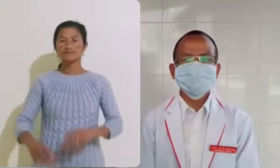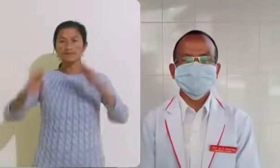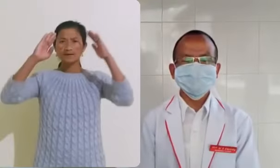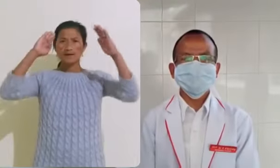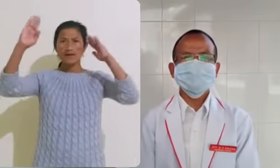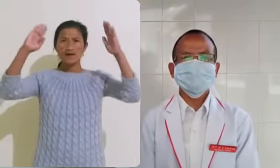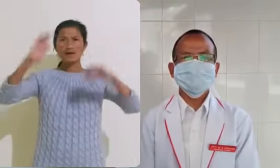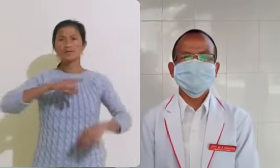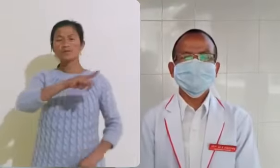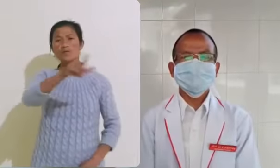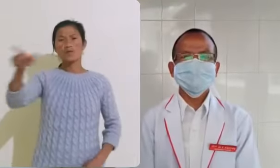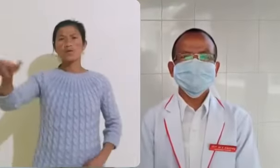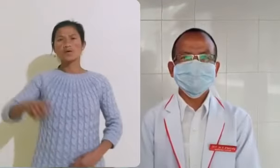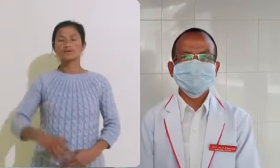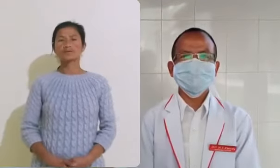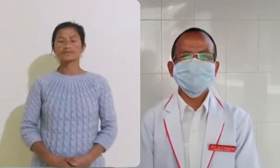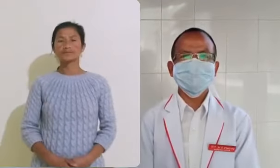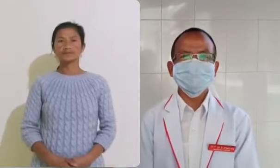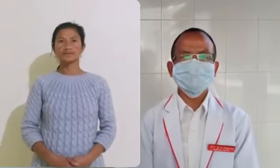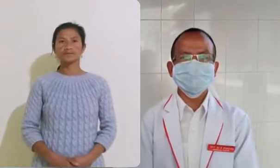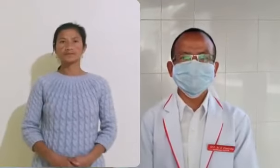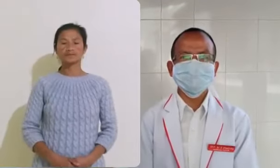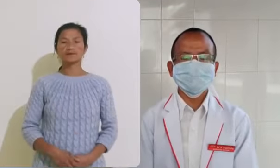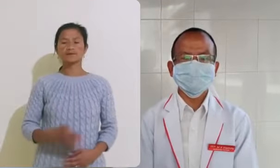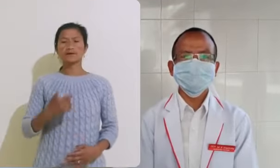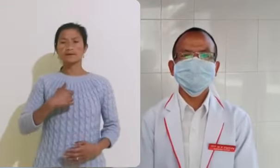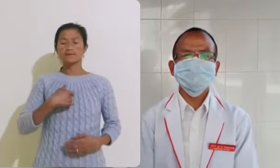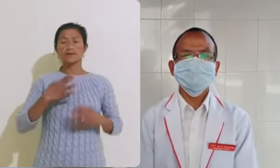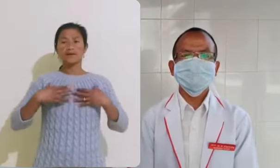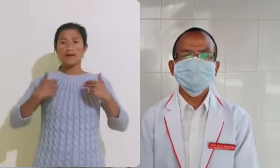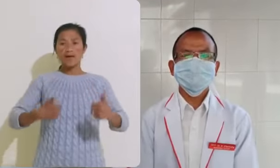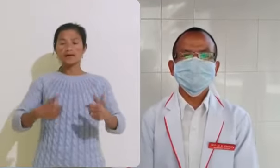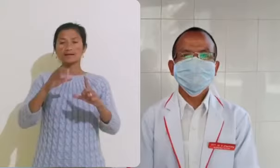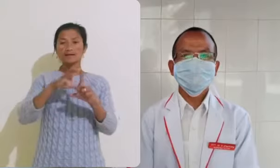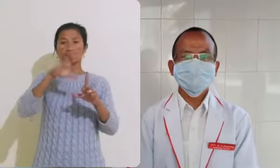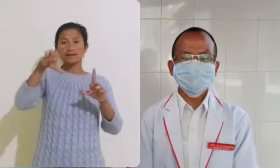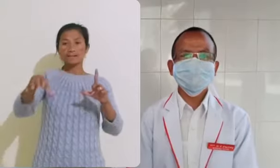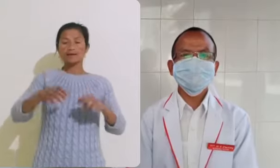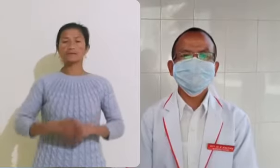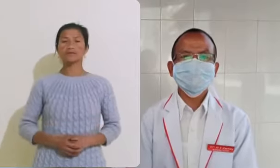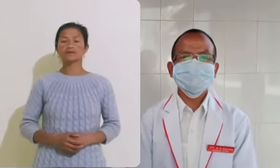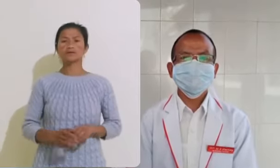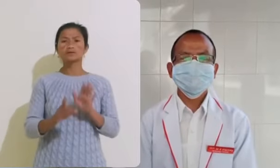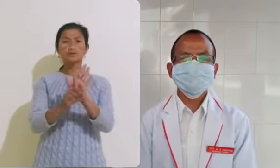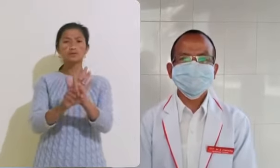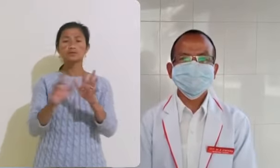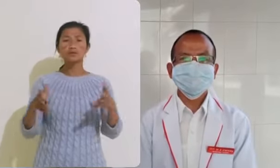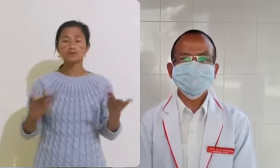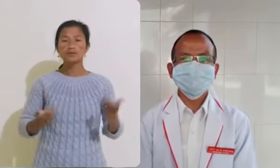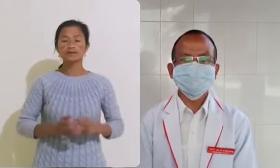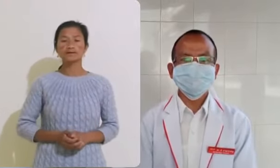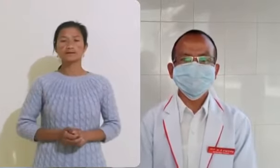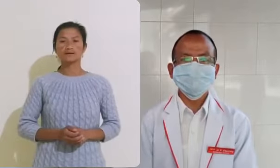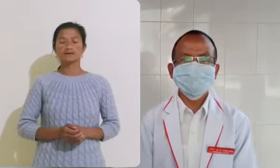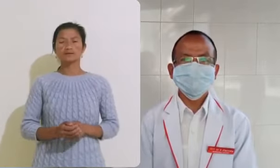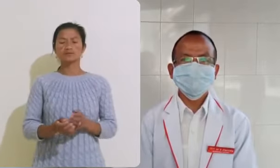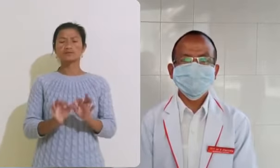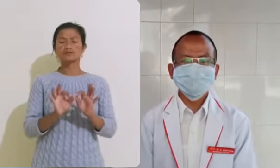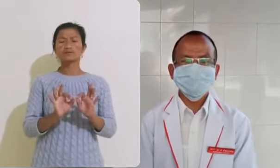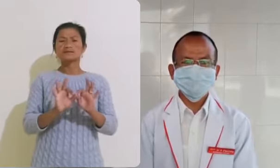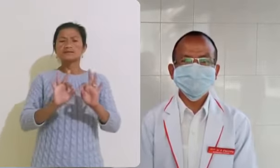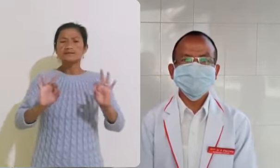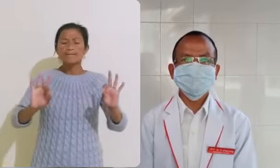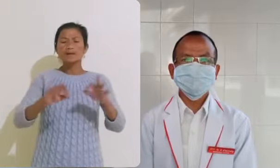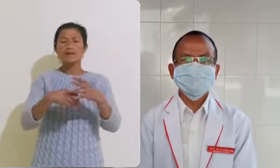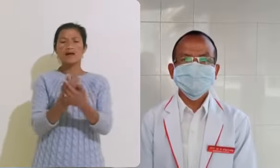Hello everybody, I stand here from the health department to demonstrate the steps of simple